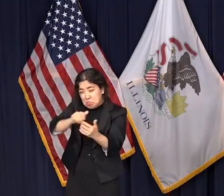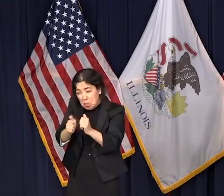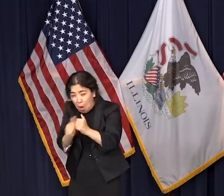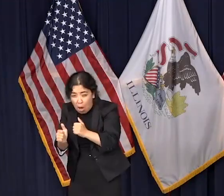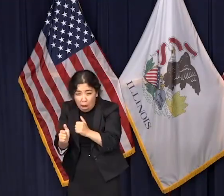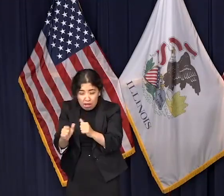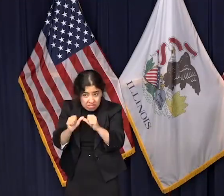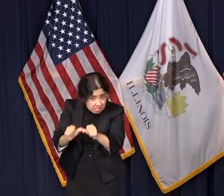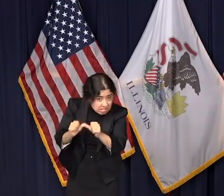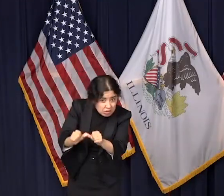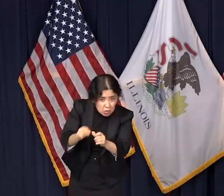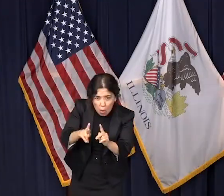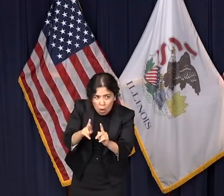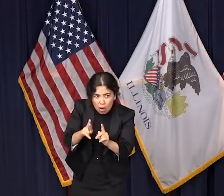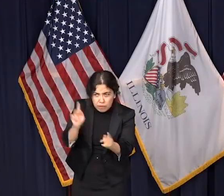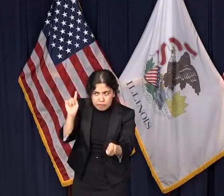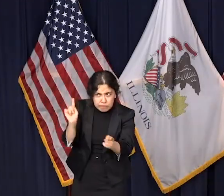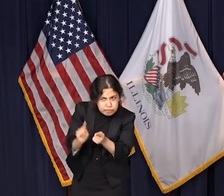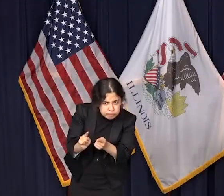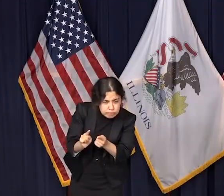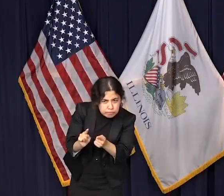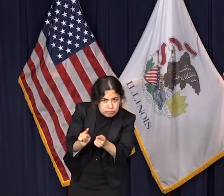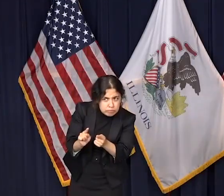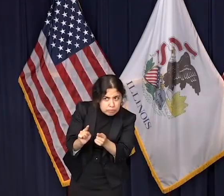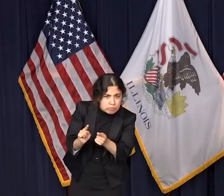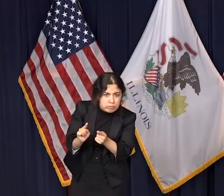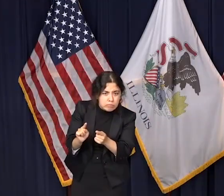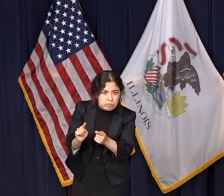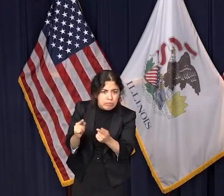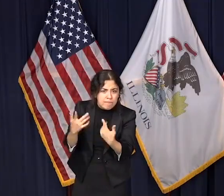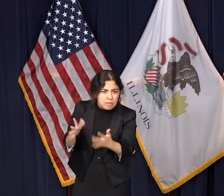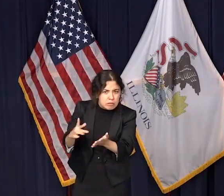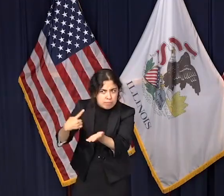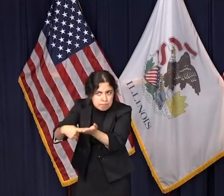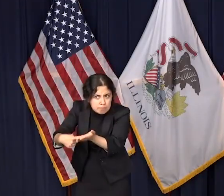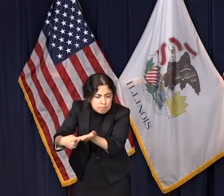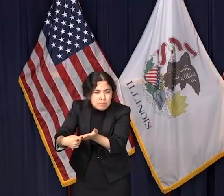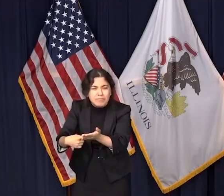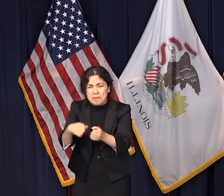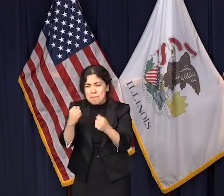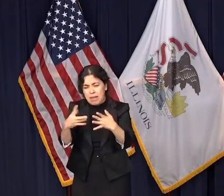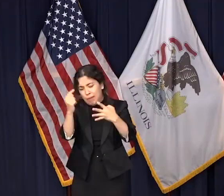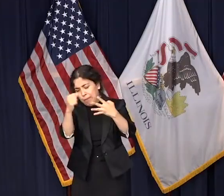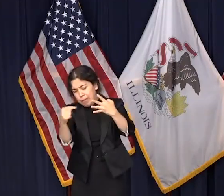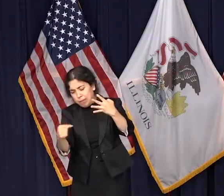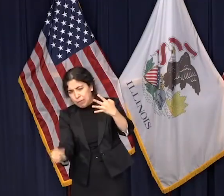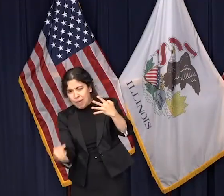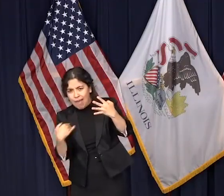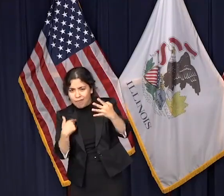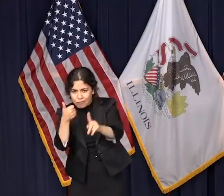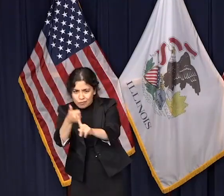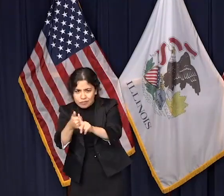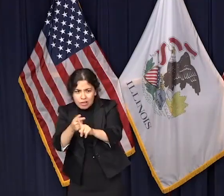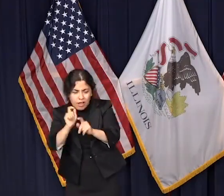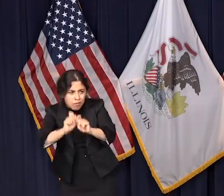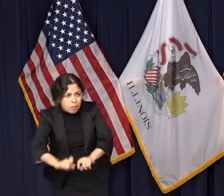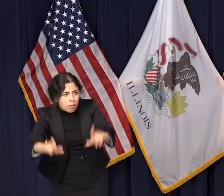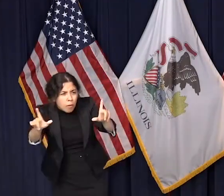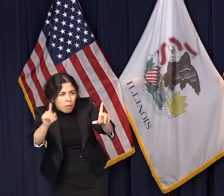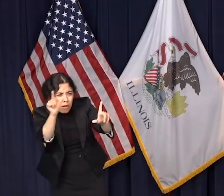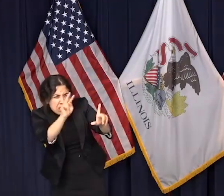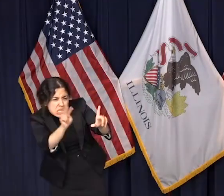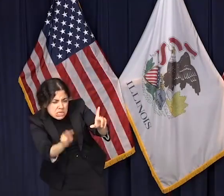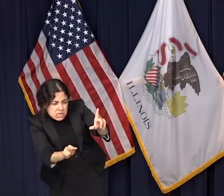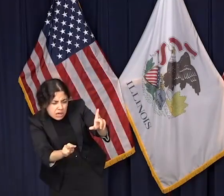need to cut back on that. There are lots of listed items there that you can look at to see what it is, what the menu